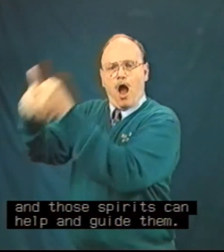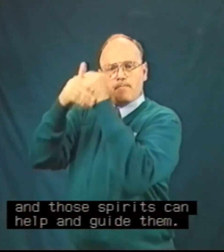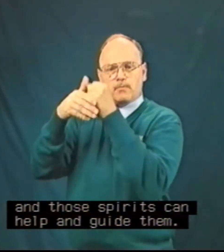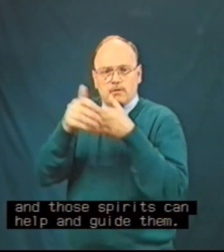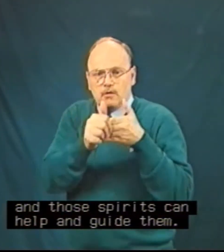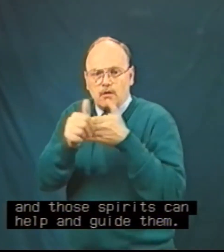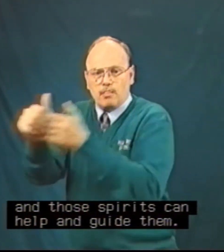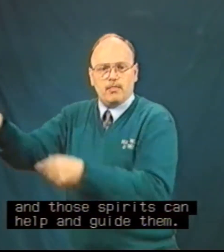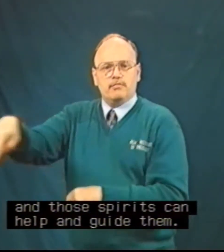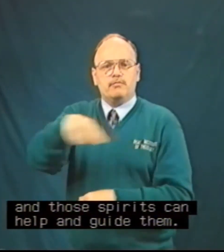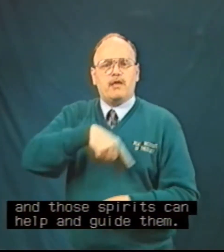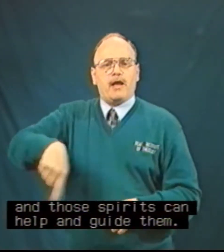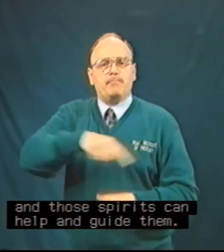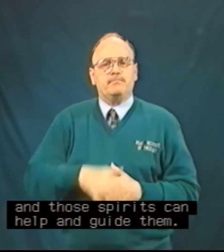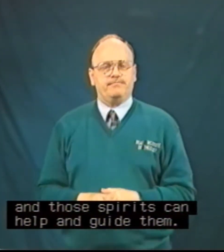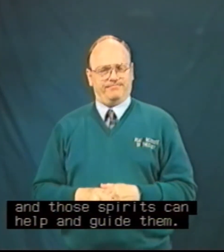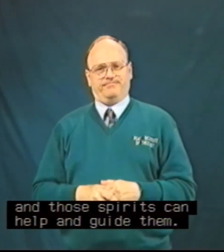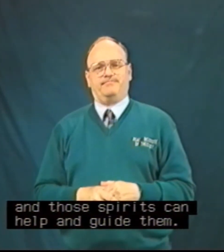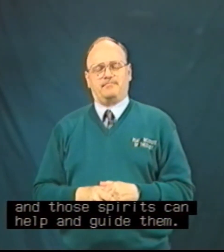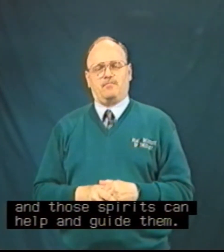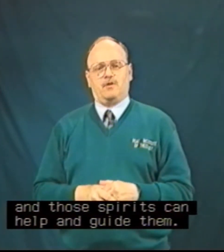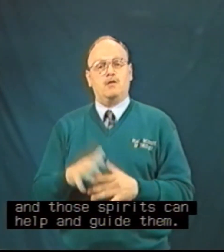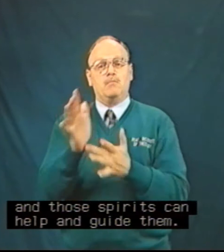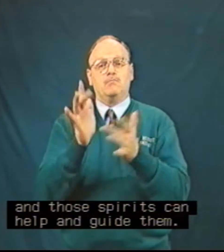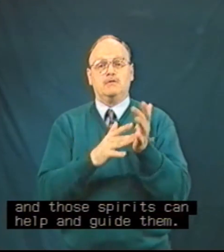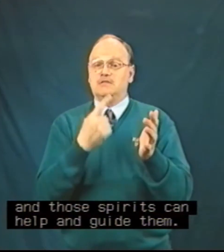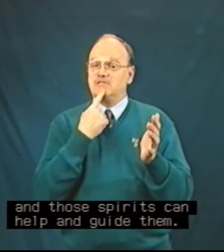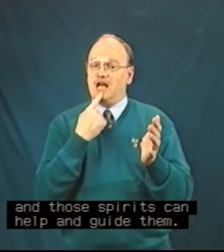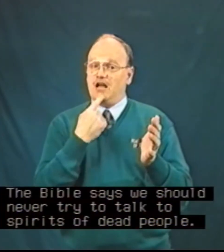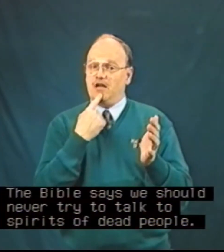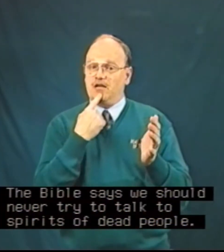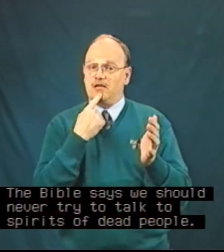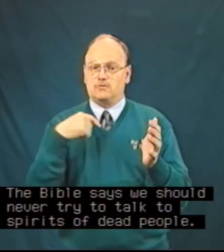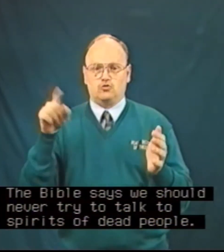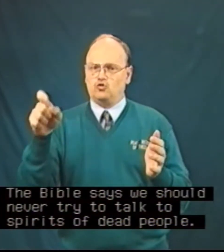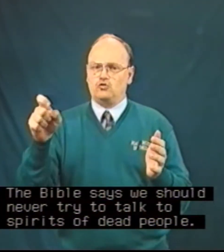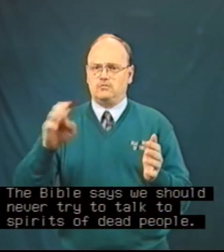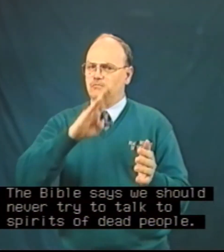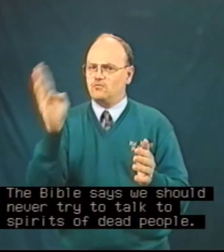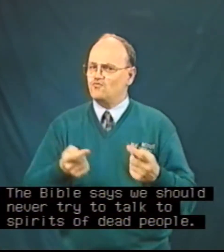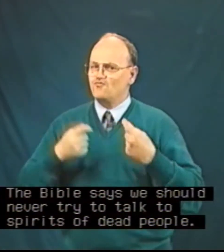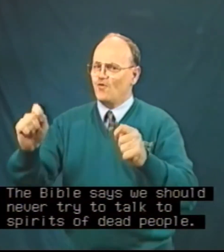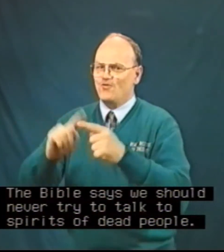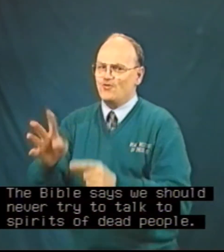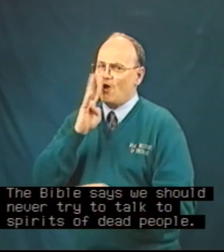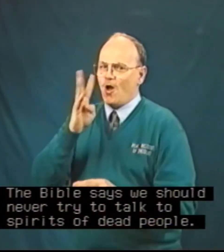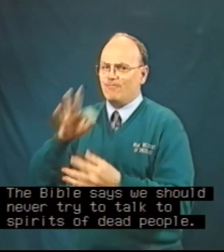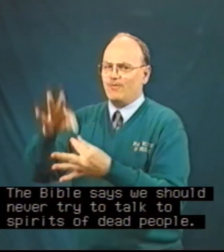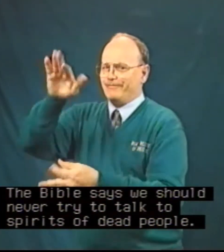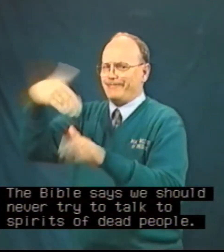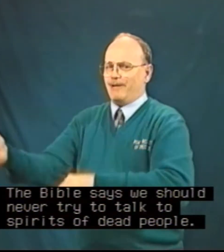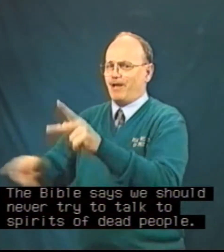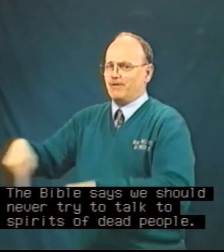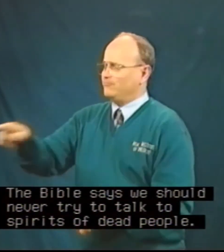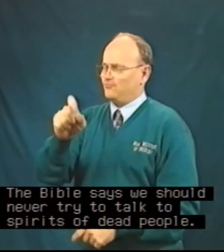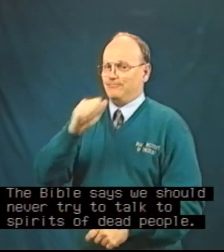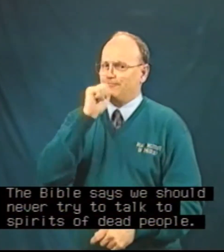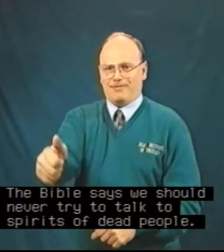And those spirits can help and guide them. The Bible says we should never try to talk to spirits of dead